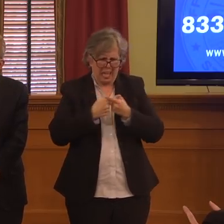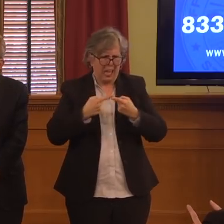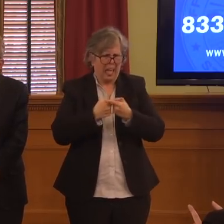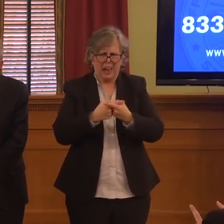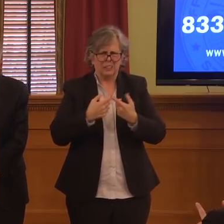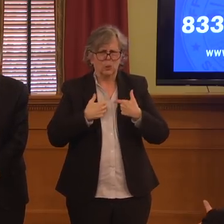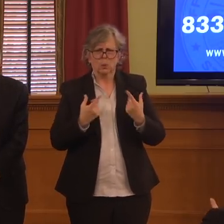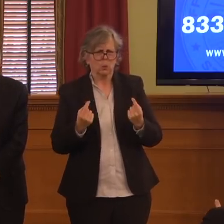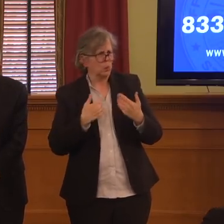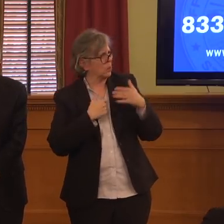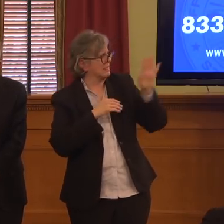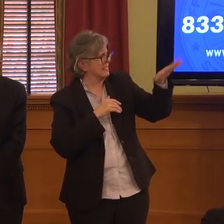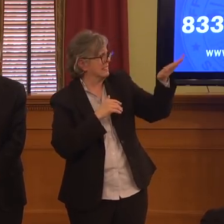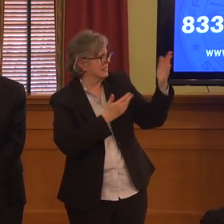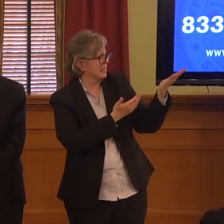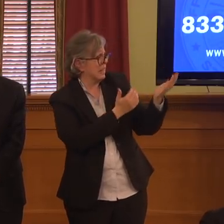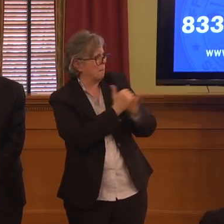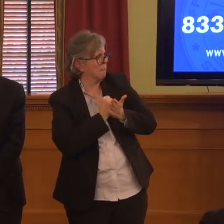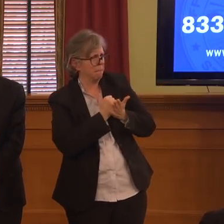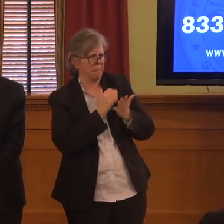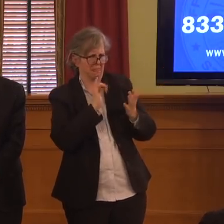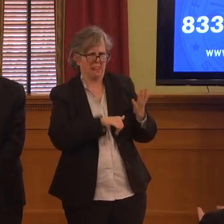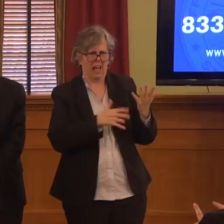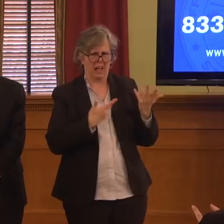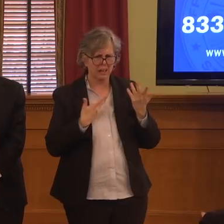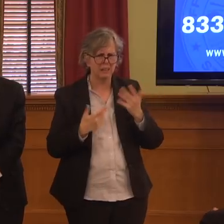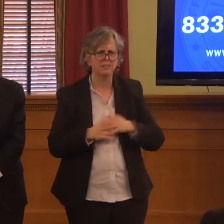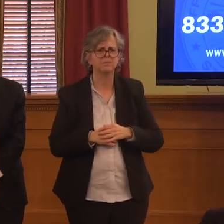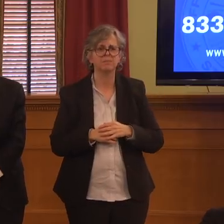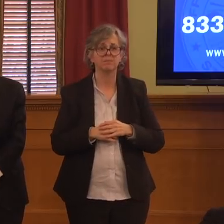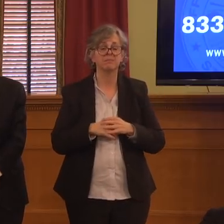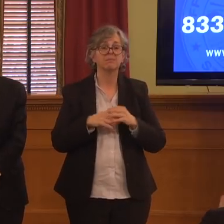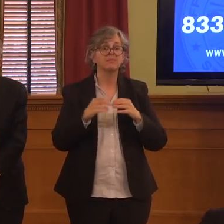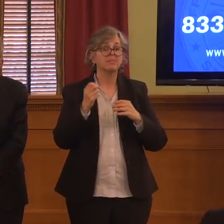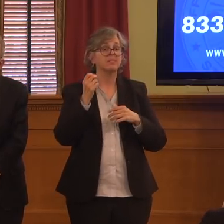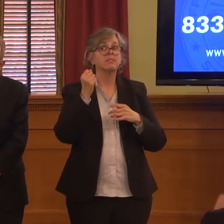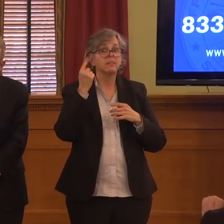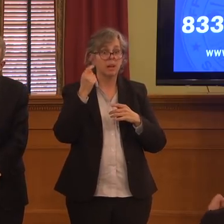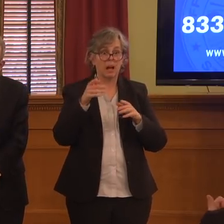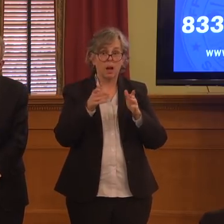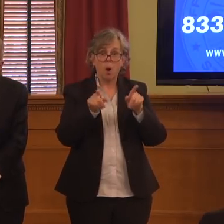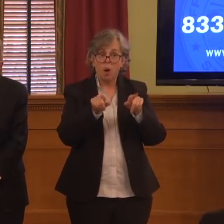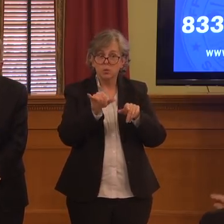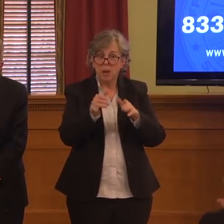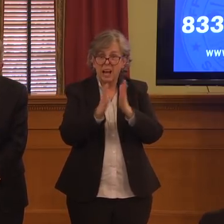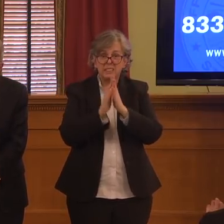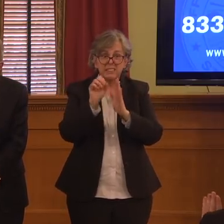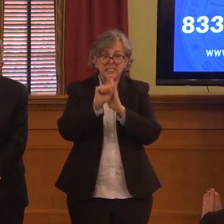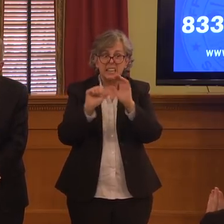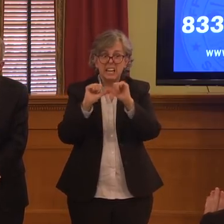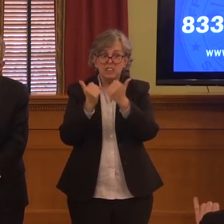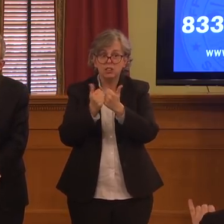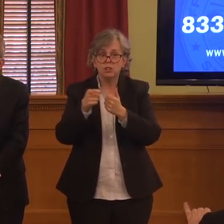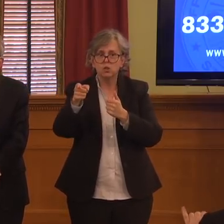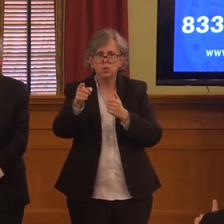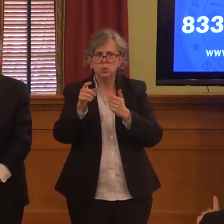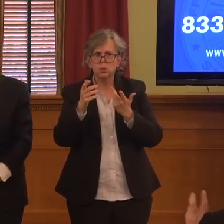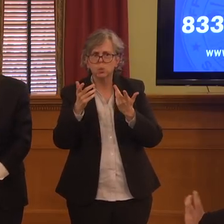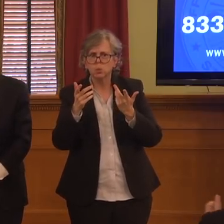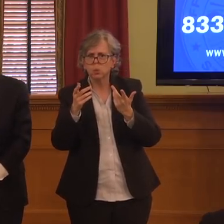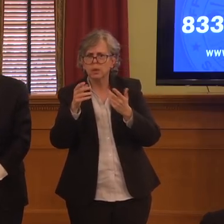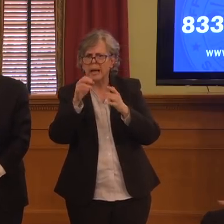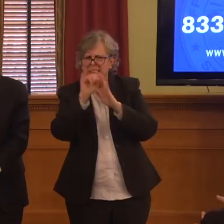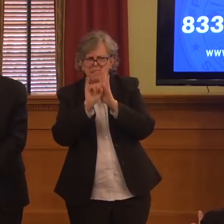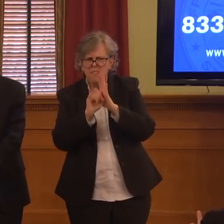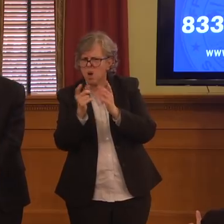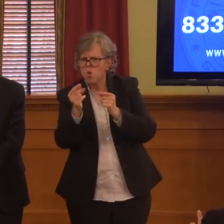agencies to identify these same issues at the state level for businesses and local officials so that we can provide the